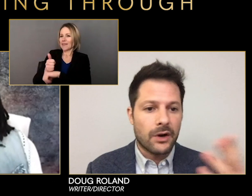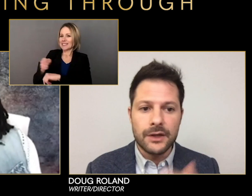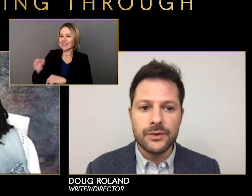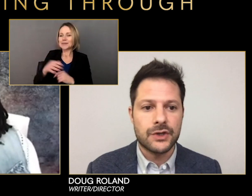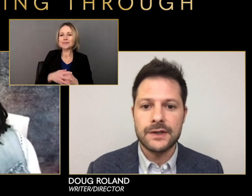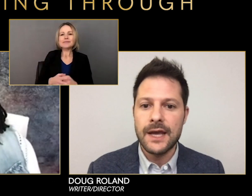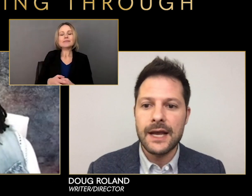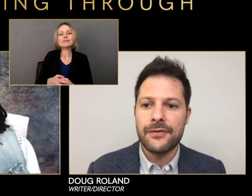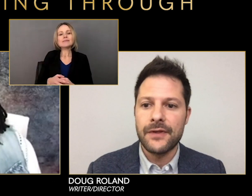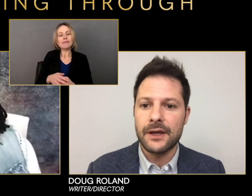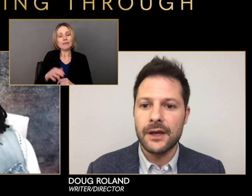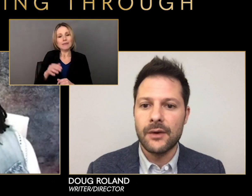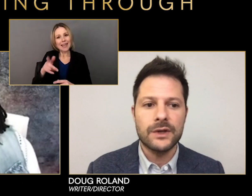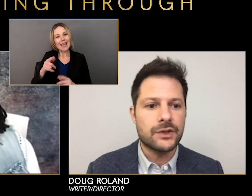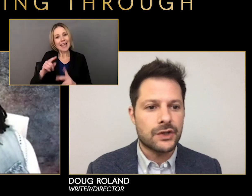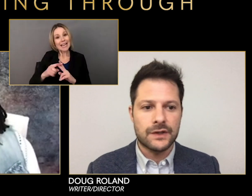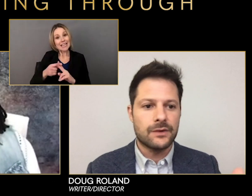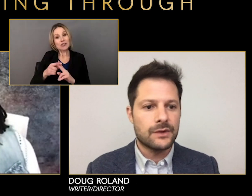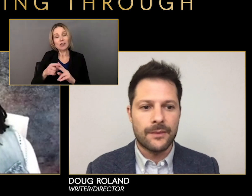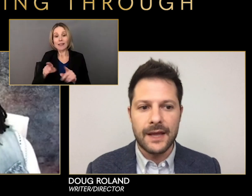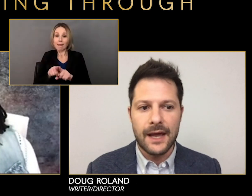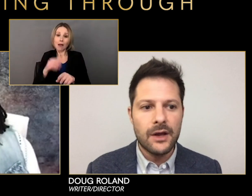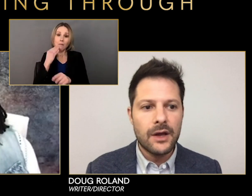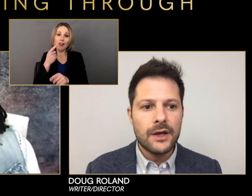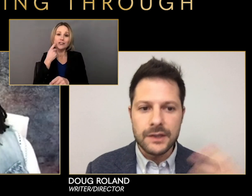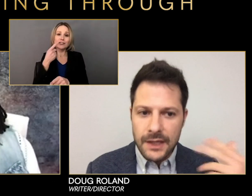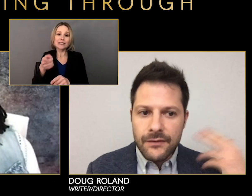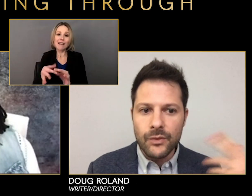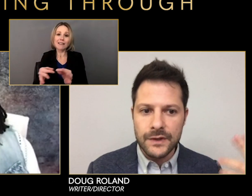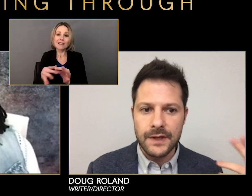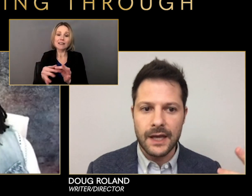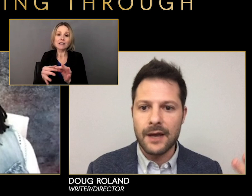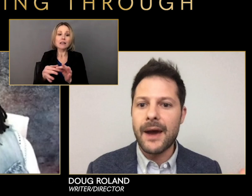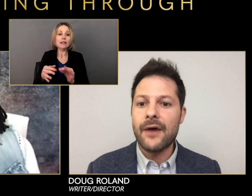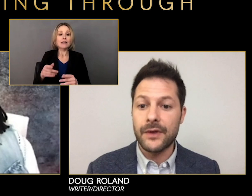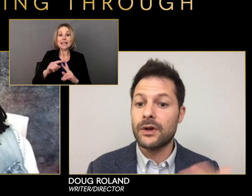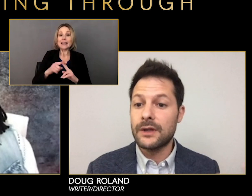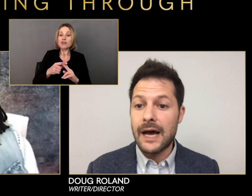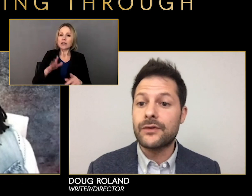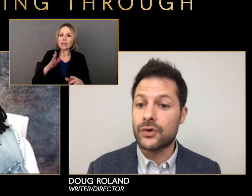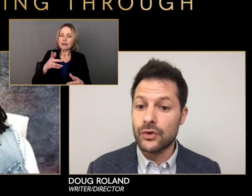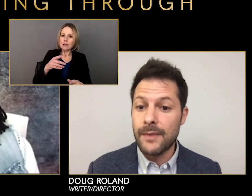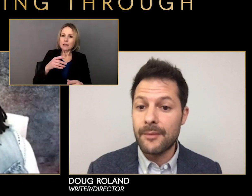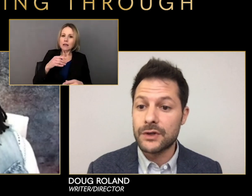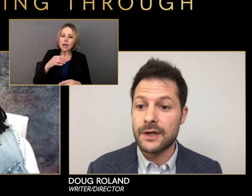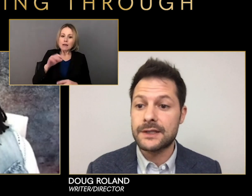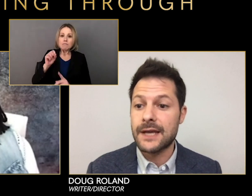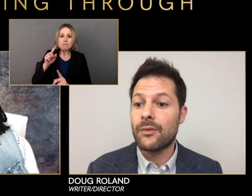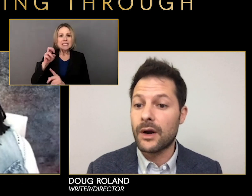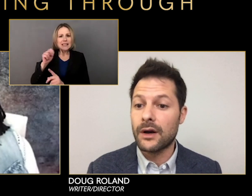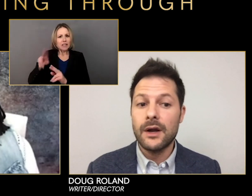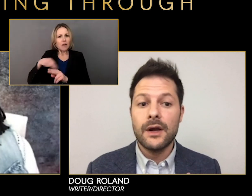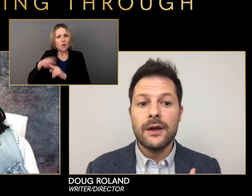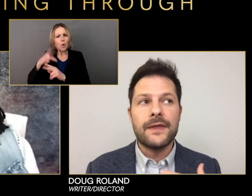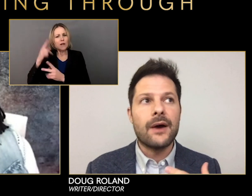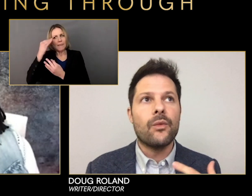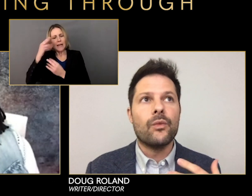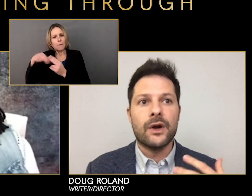as Marlee was just saying, I think it wasn't just something that Steven was thinking about. There were a lot of crew members on set